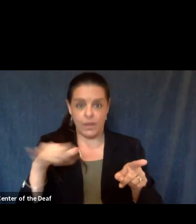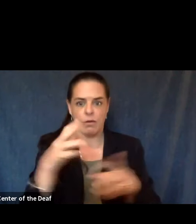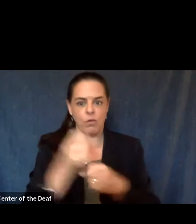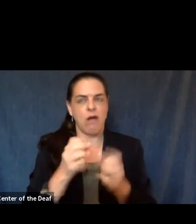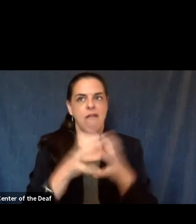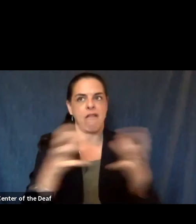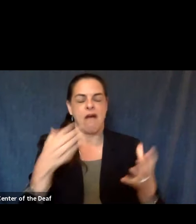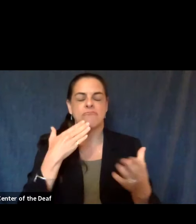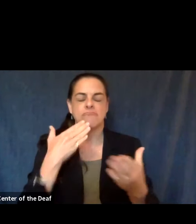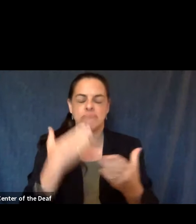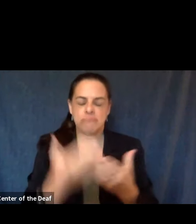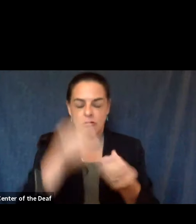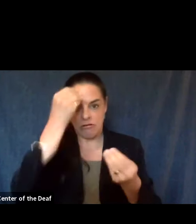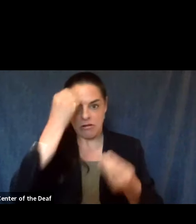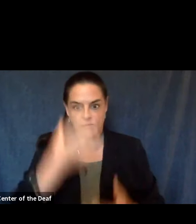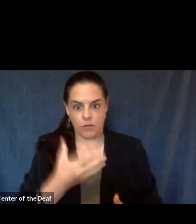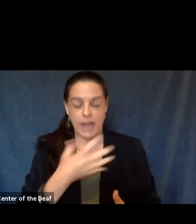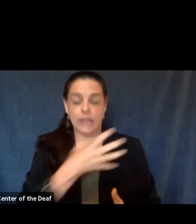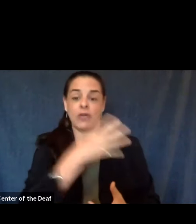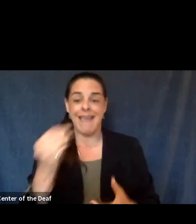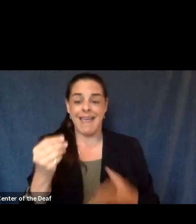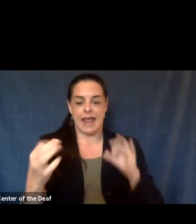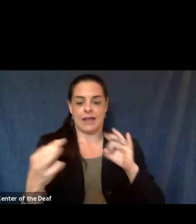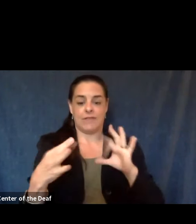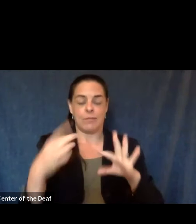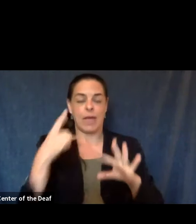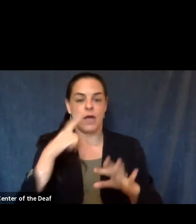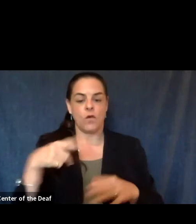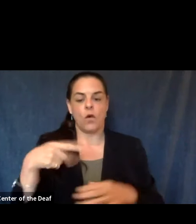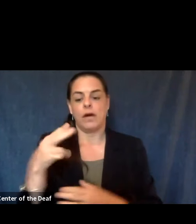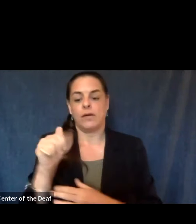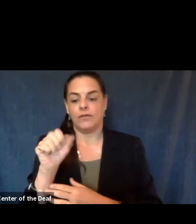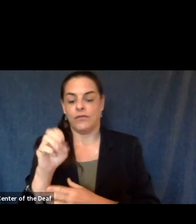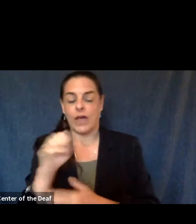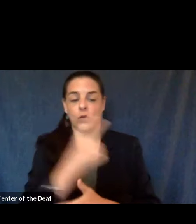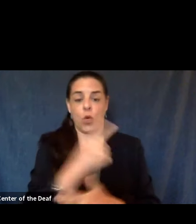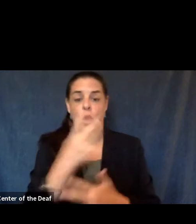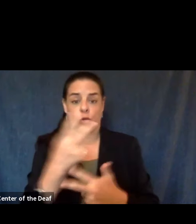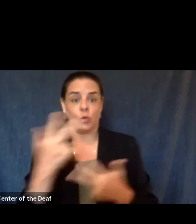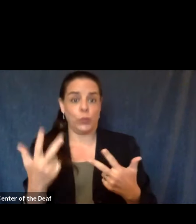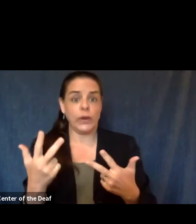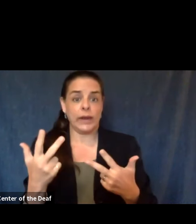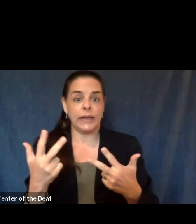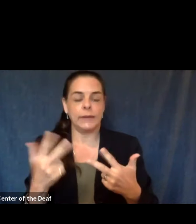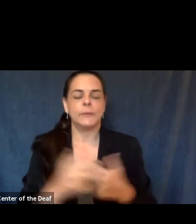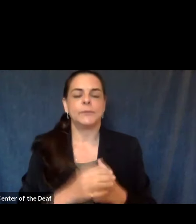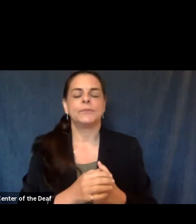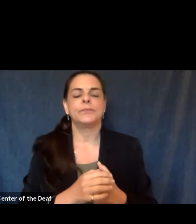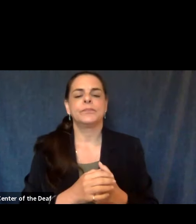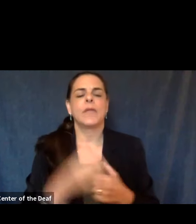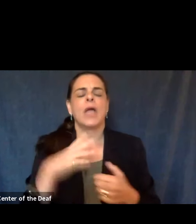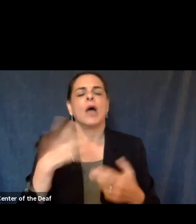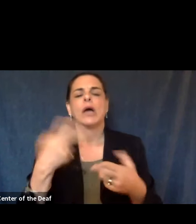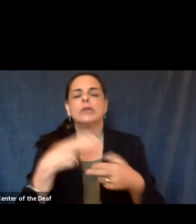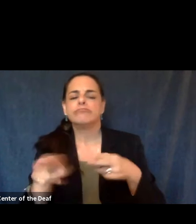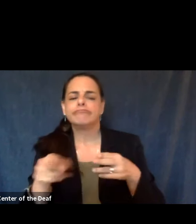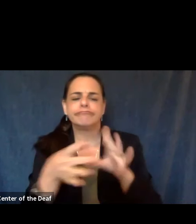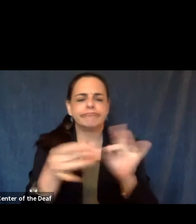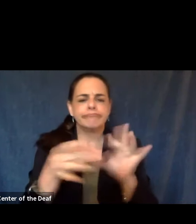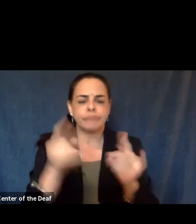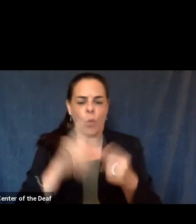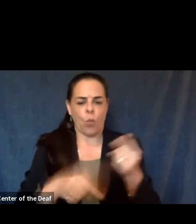also receiving feedback for phase 2 and 3. I'd like to spend a few minutes talking about what we saw in the